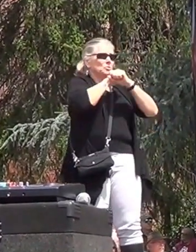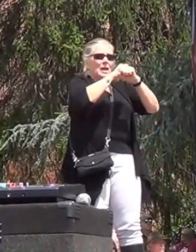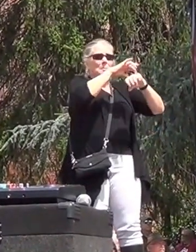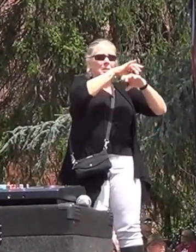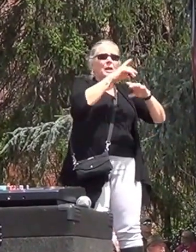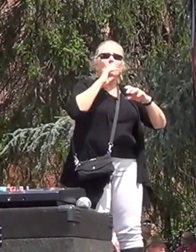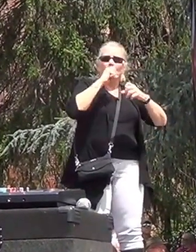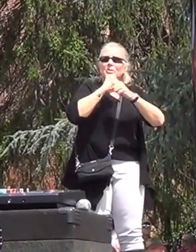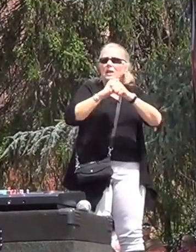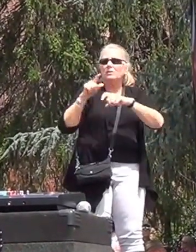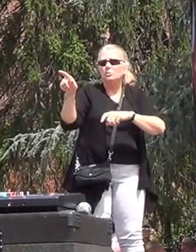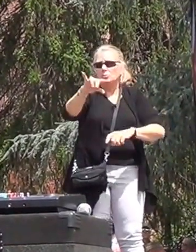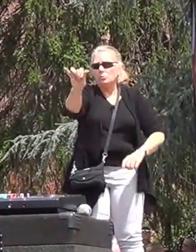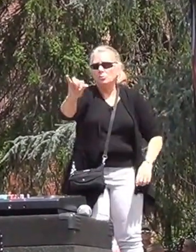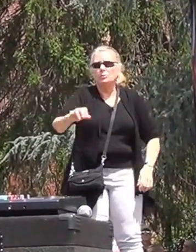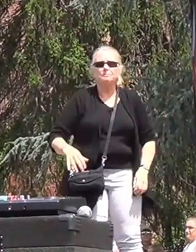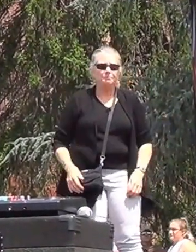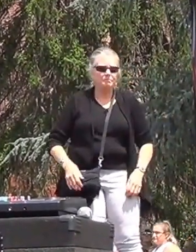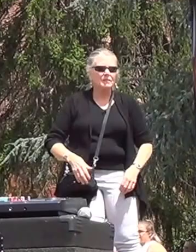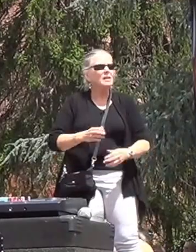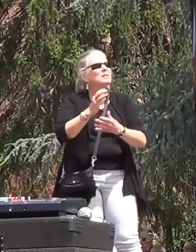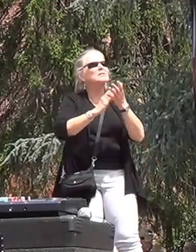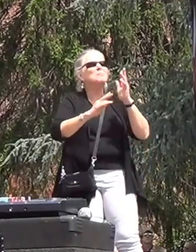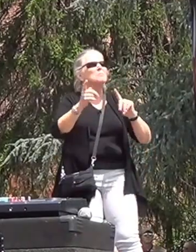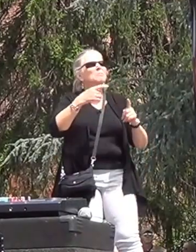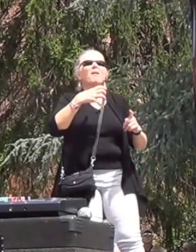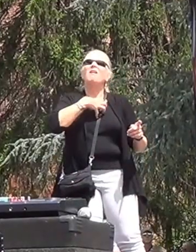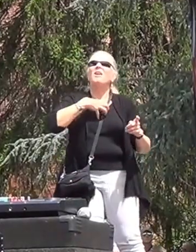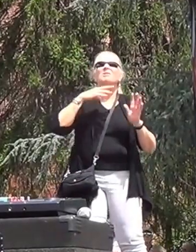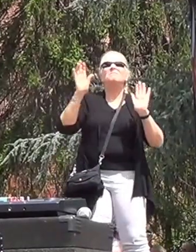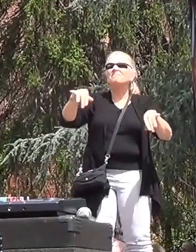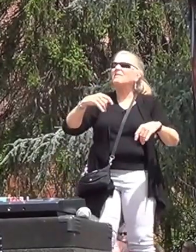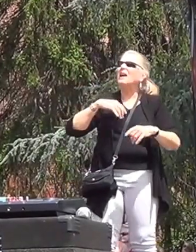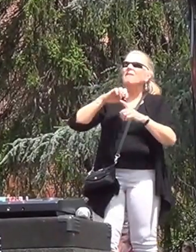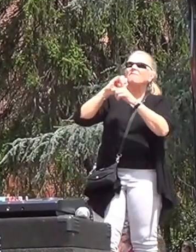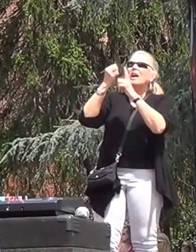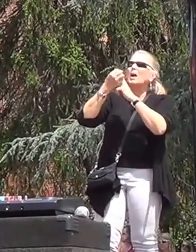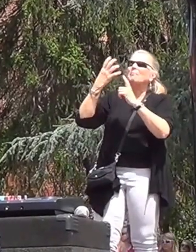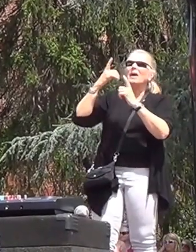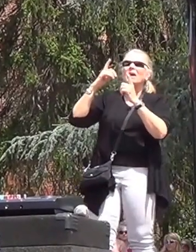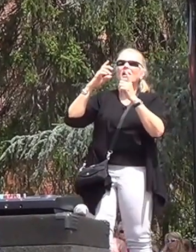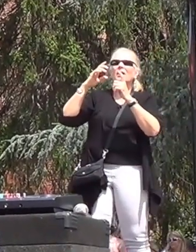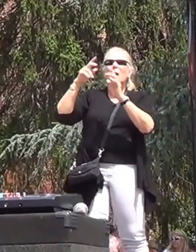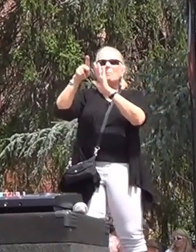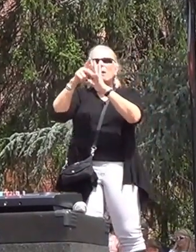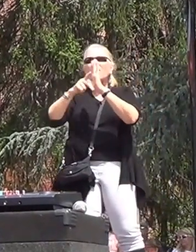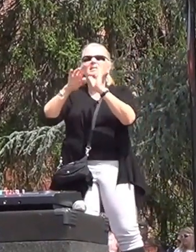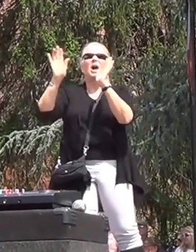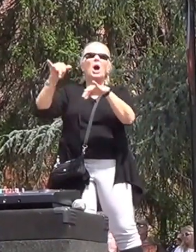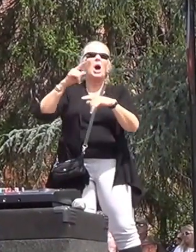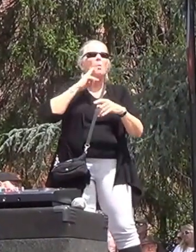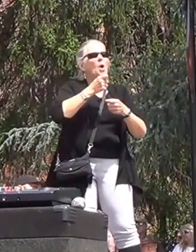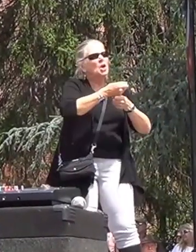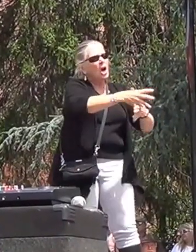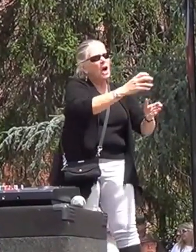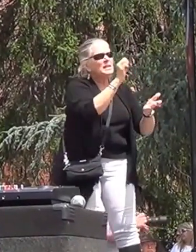and argue that environmental policies come at an unacceptable cost to our